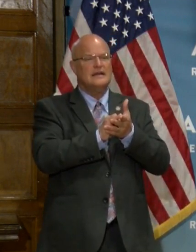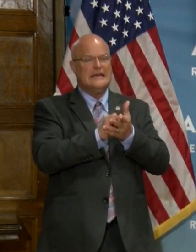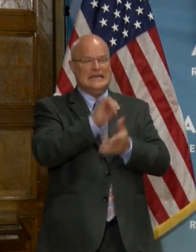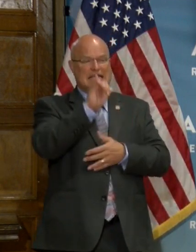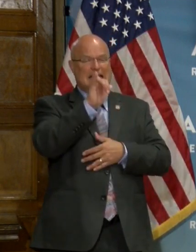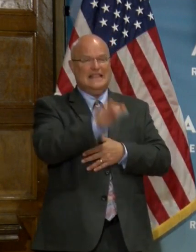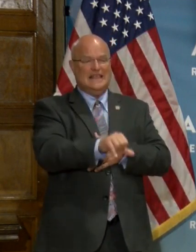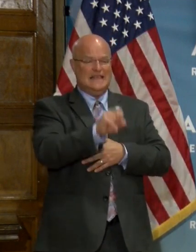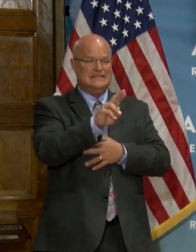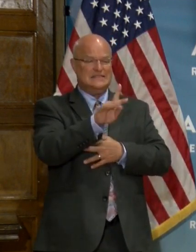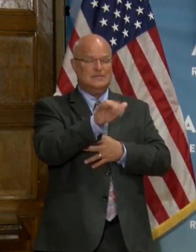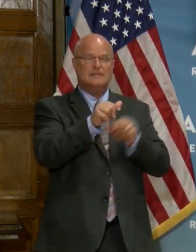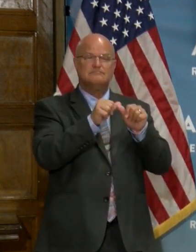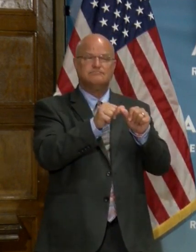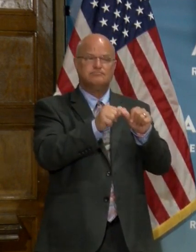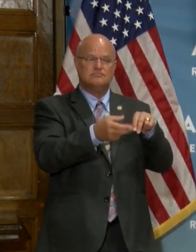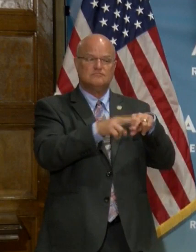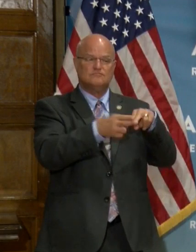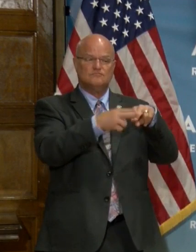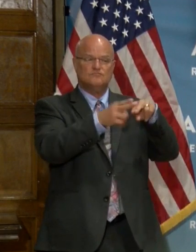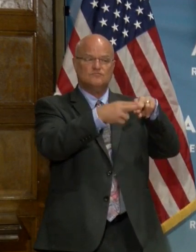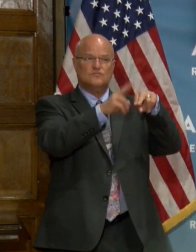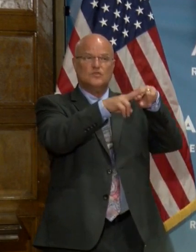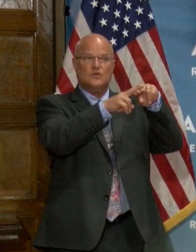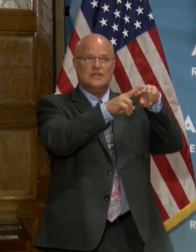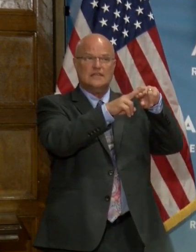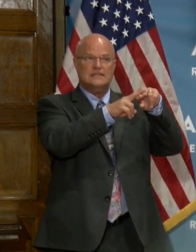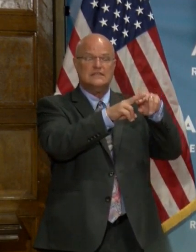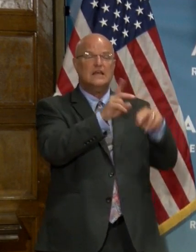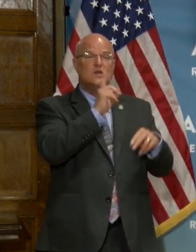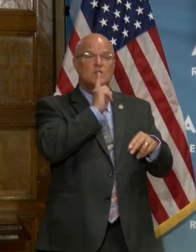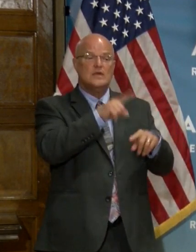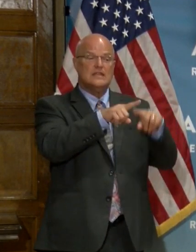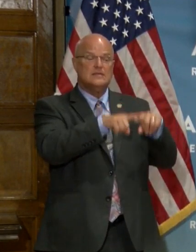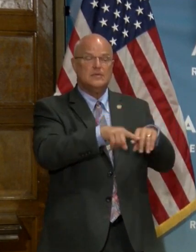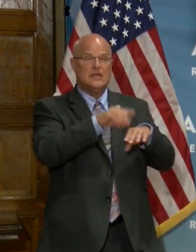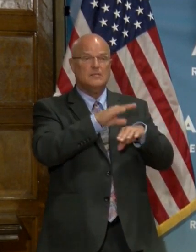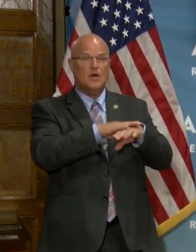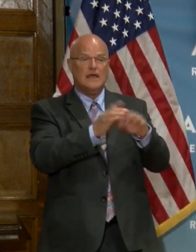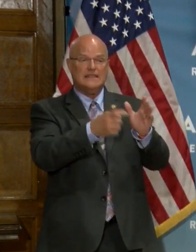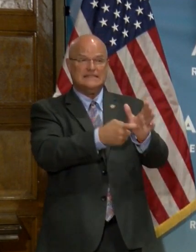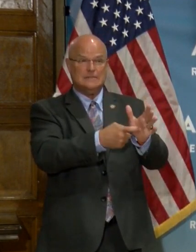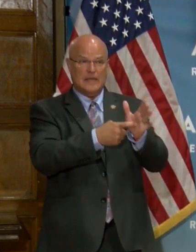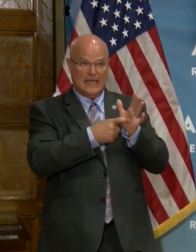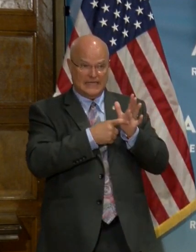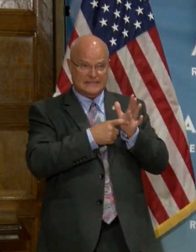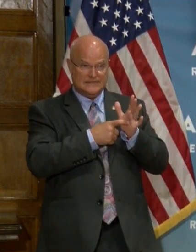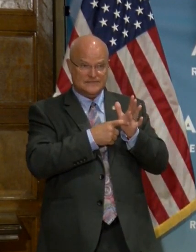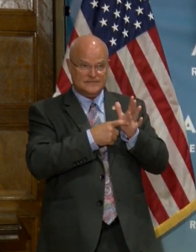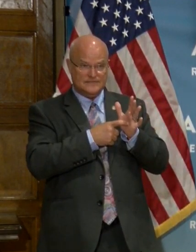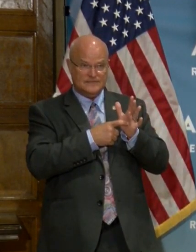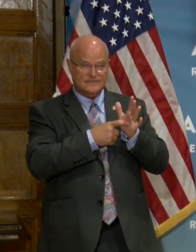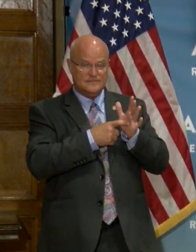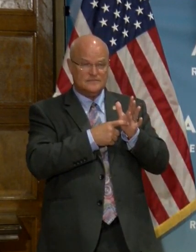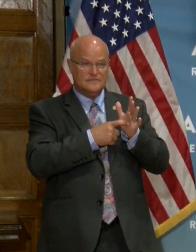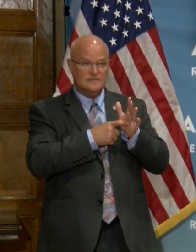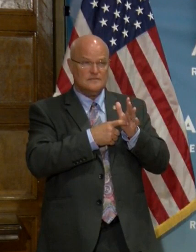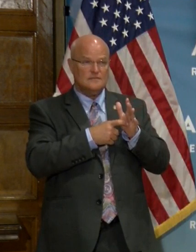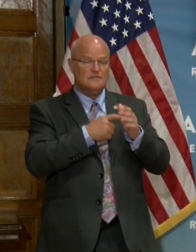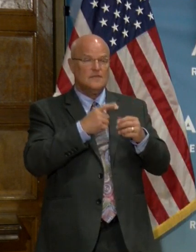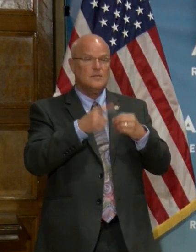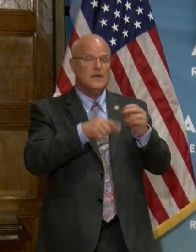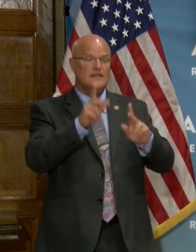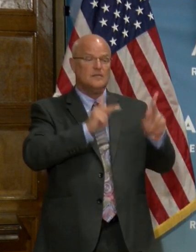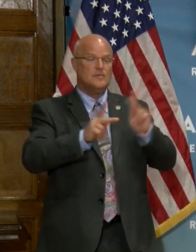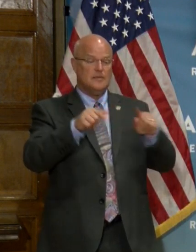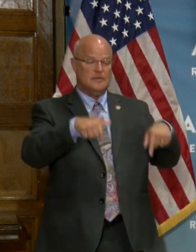that supply has continued to increase. That is really dependent upon the demand of the